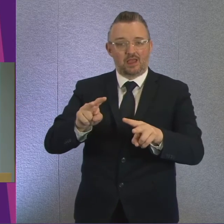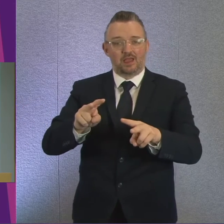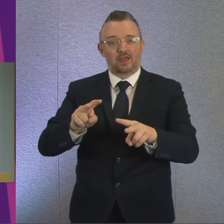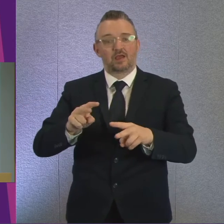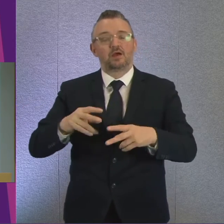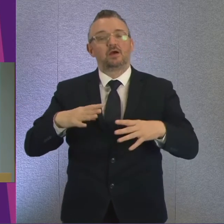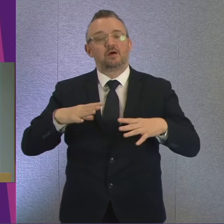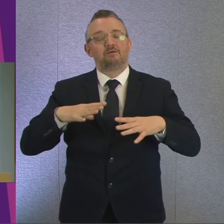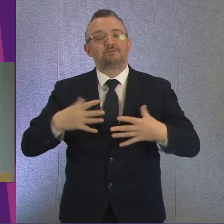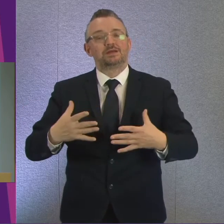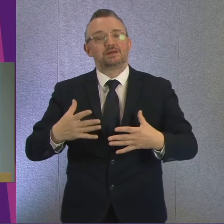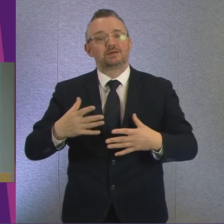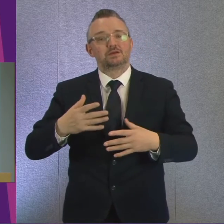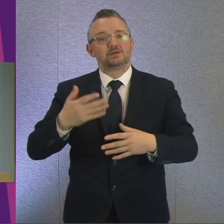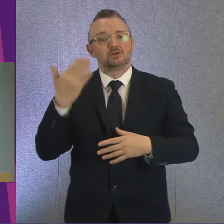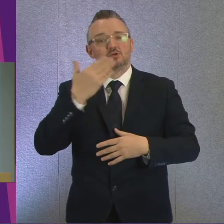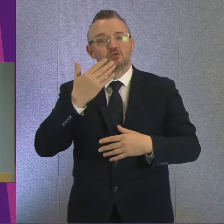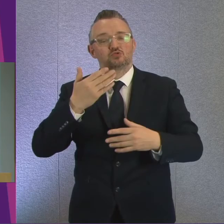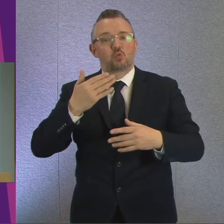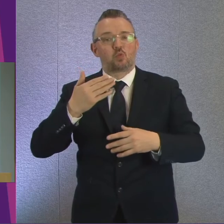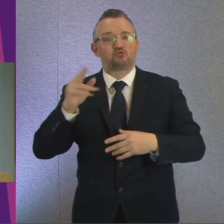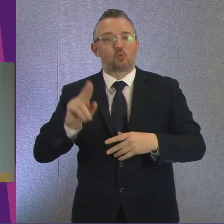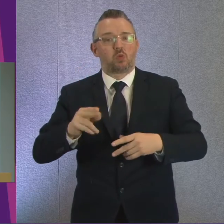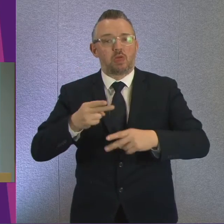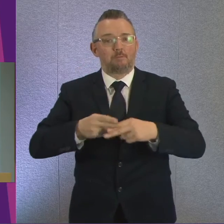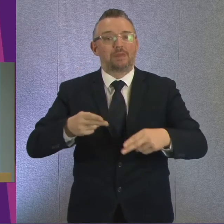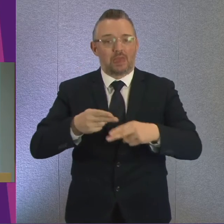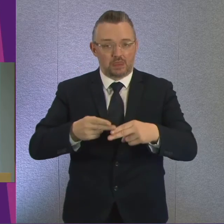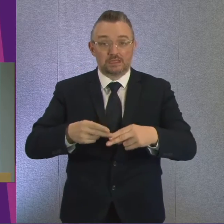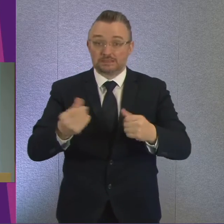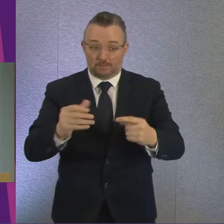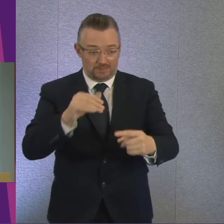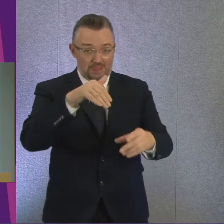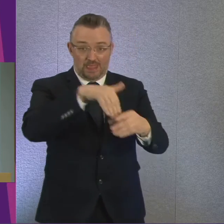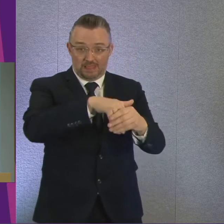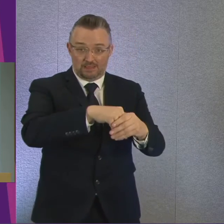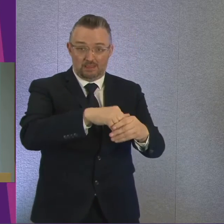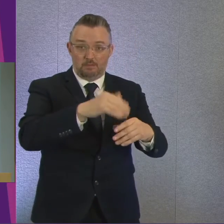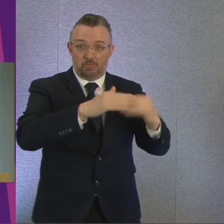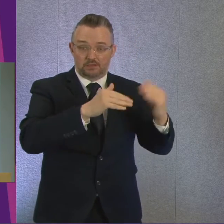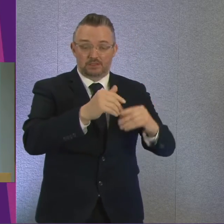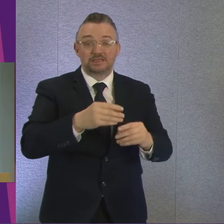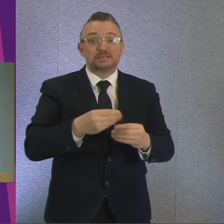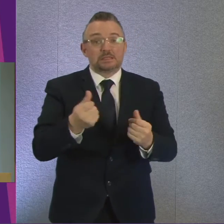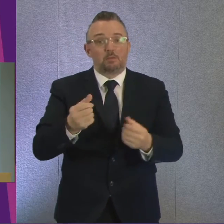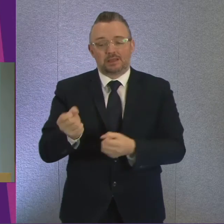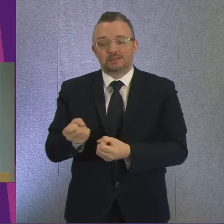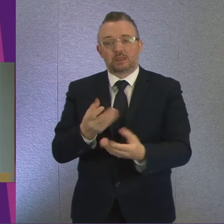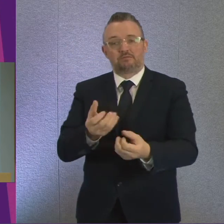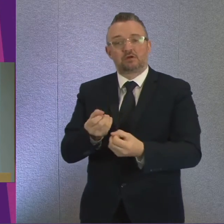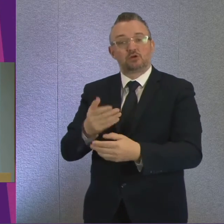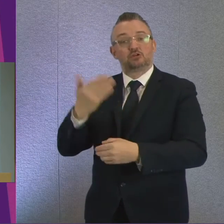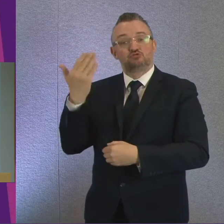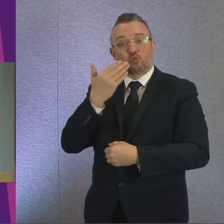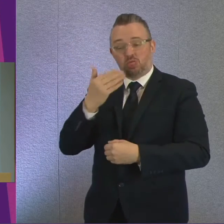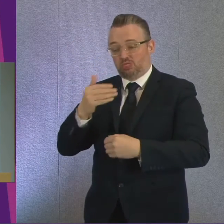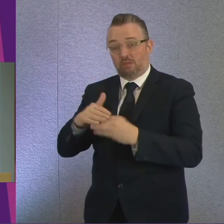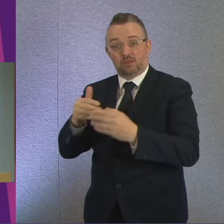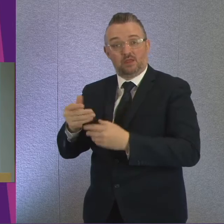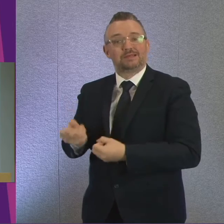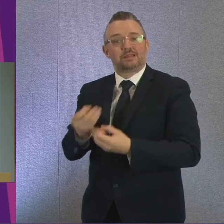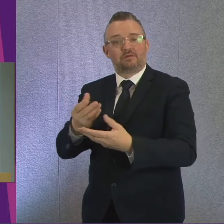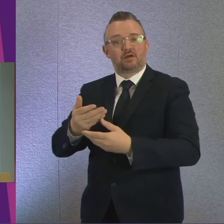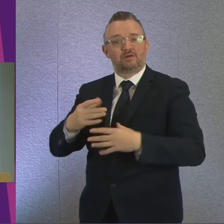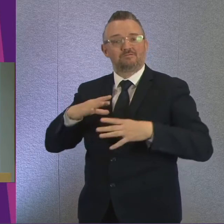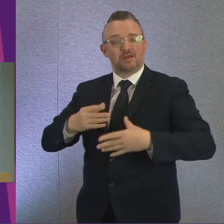meal provision. So free school meals, some are happening within the school building, some are being delivered from the school building to homes,